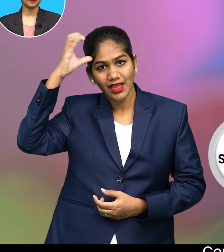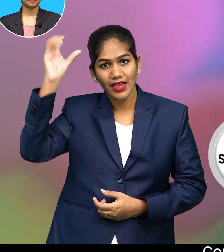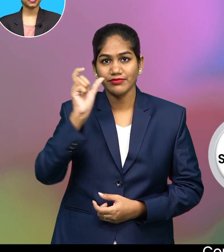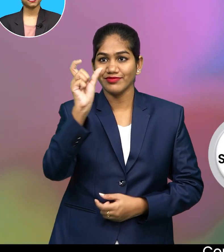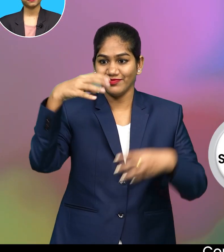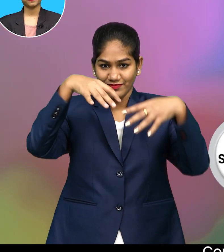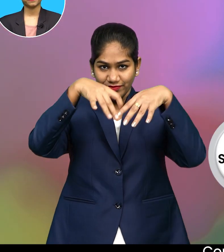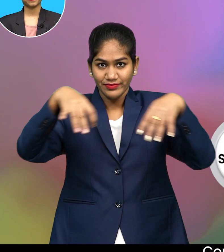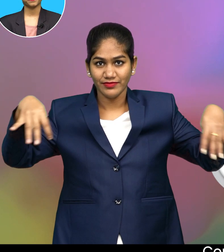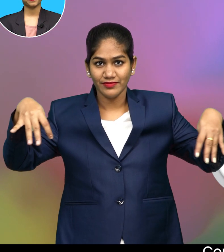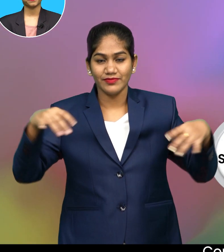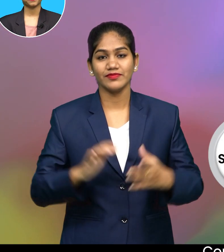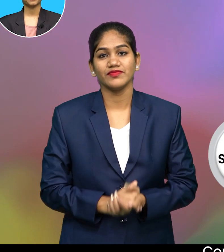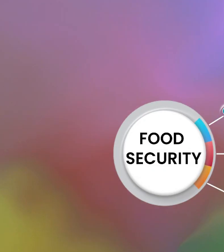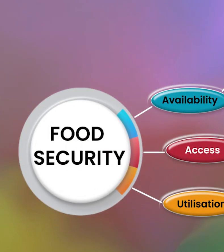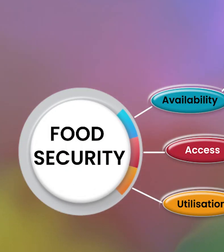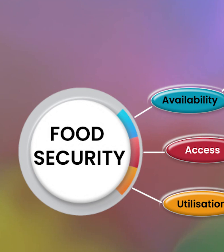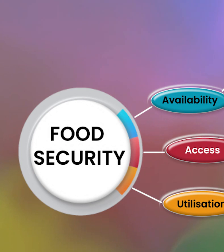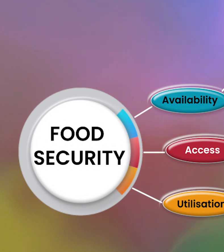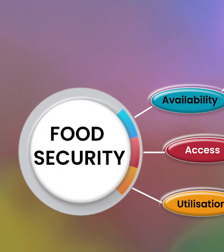Concept map.